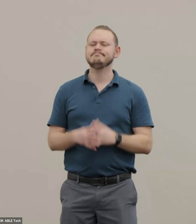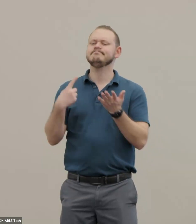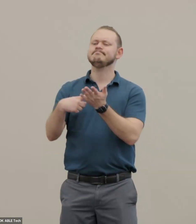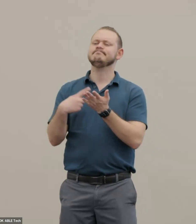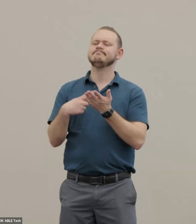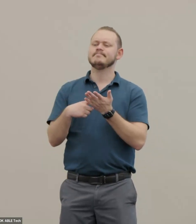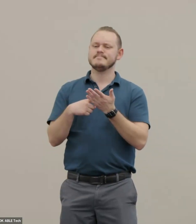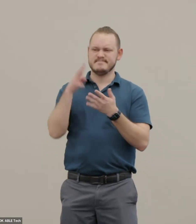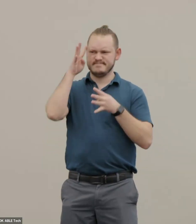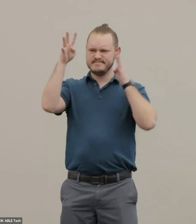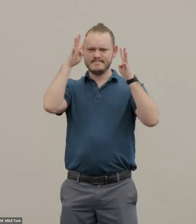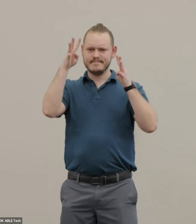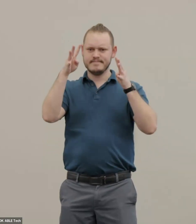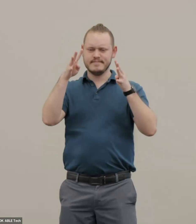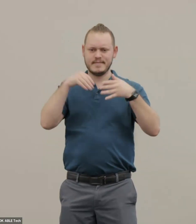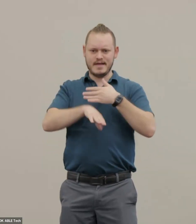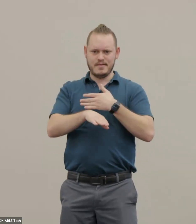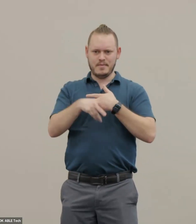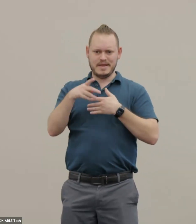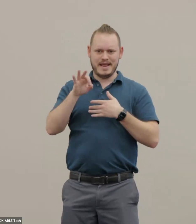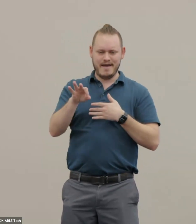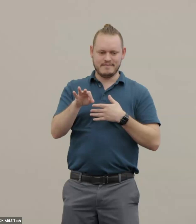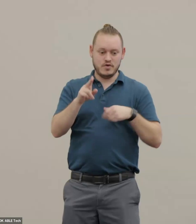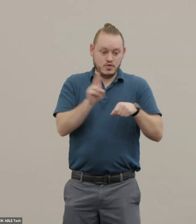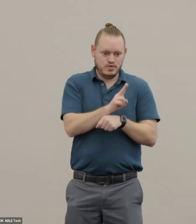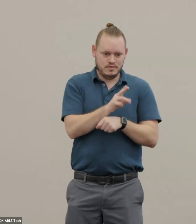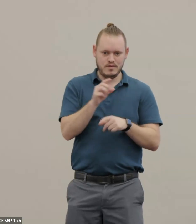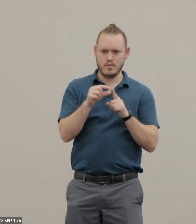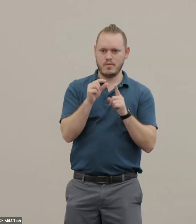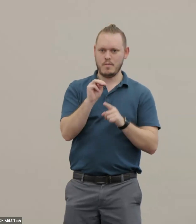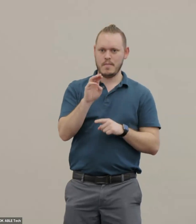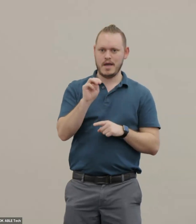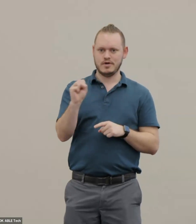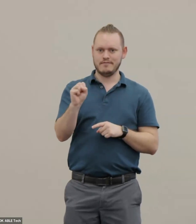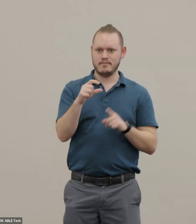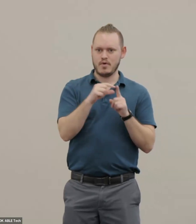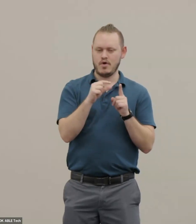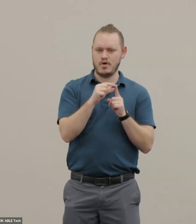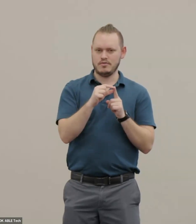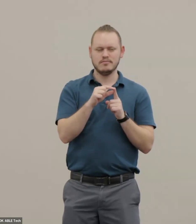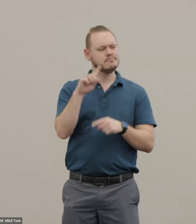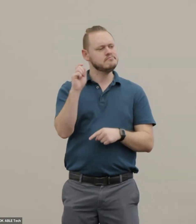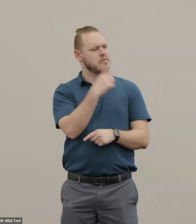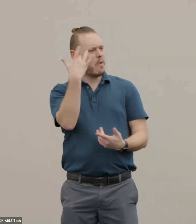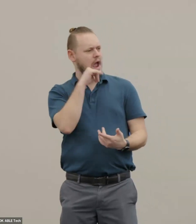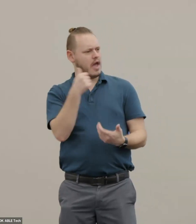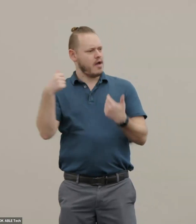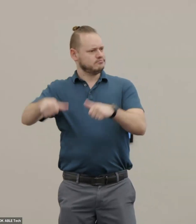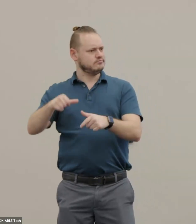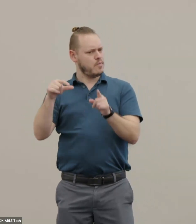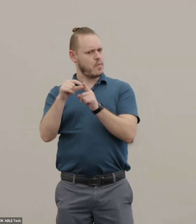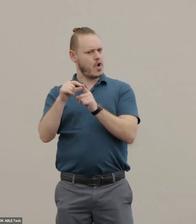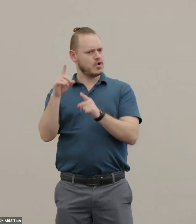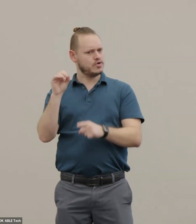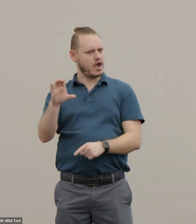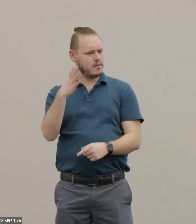creating accessible PDF files from Microsoft Word. A lot of you might ask the question, well, Chad, why don't I just post the Word document?